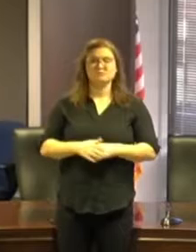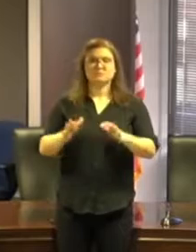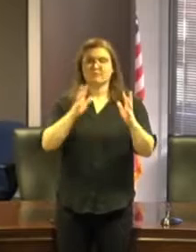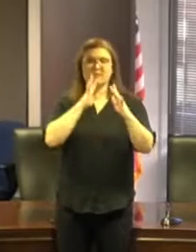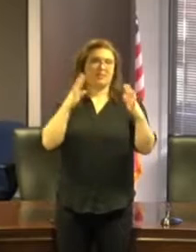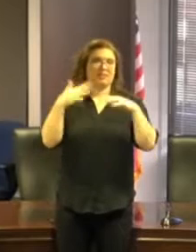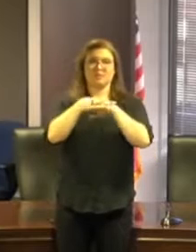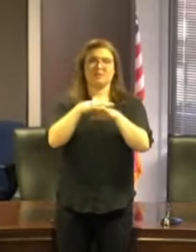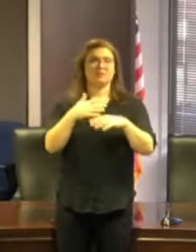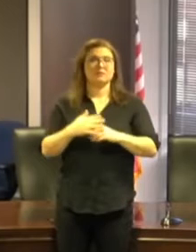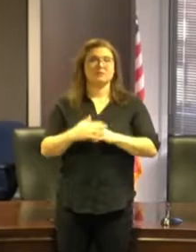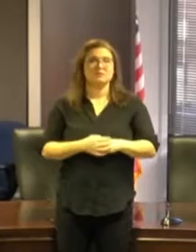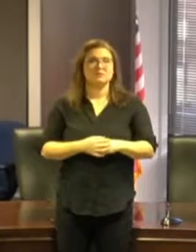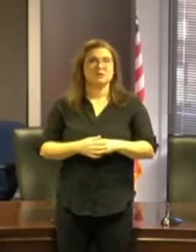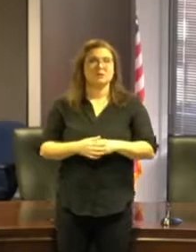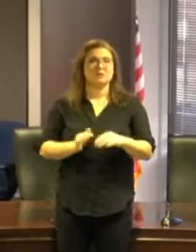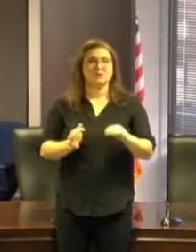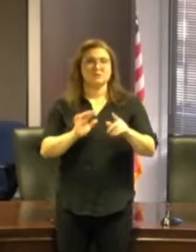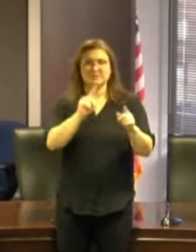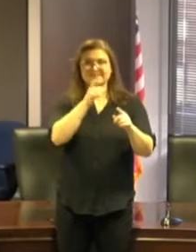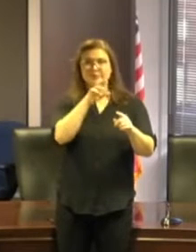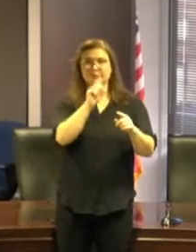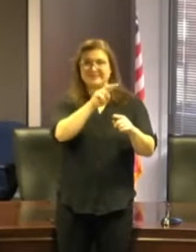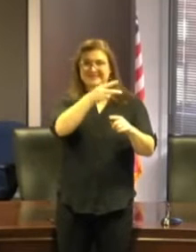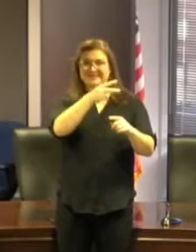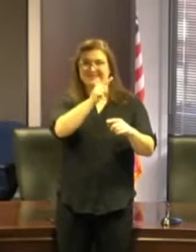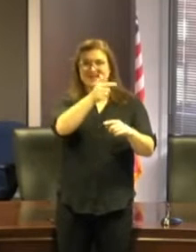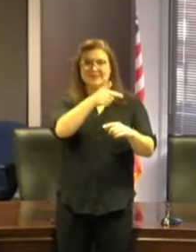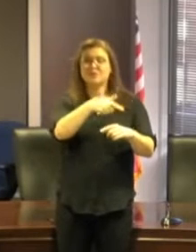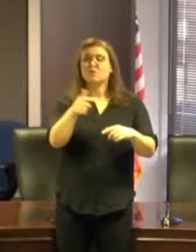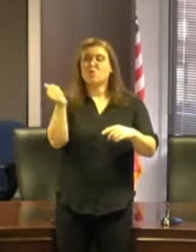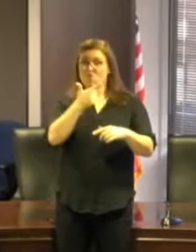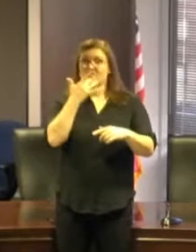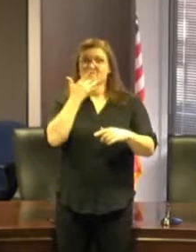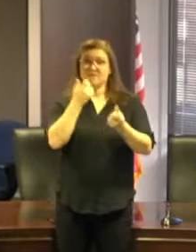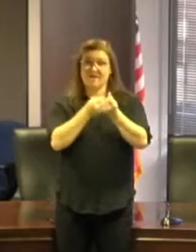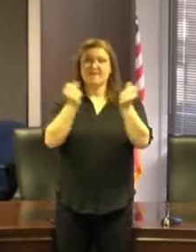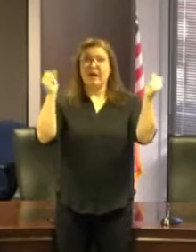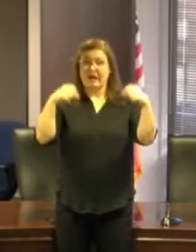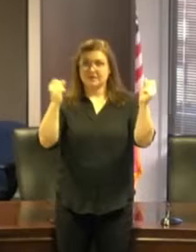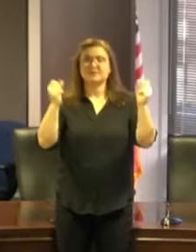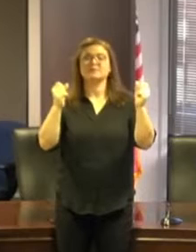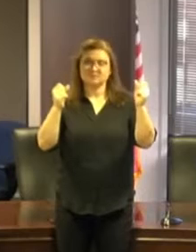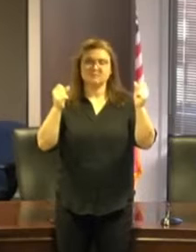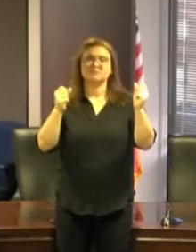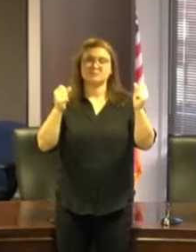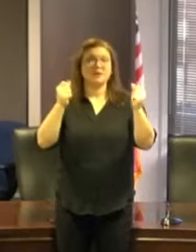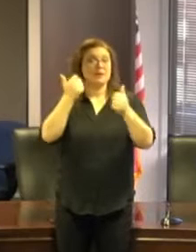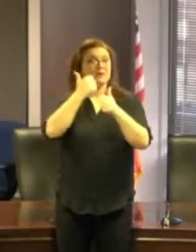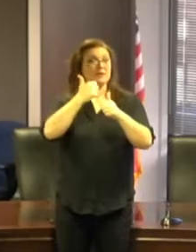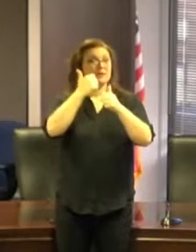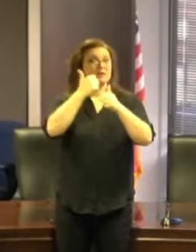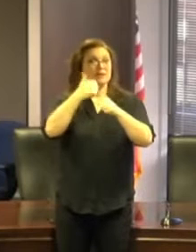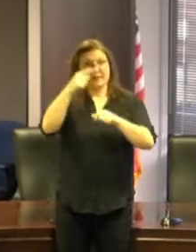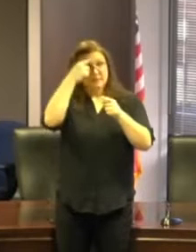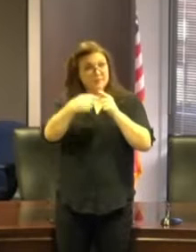Folks, second. Russ Childers has seconded the motion. All in favor say aye. Aye.